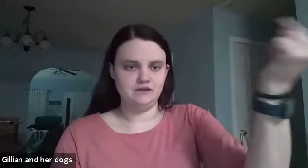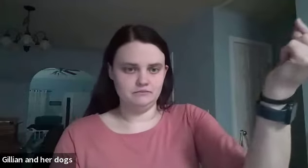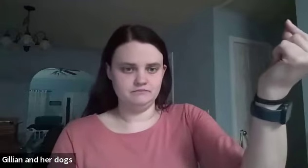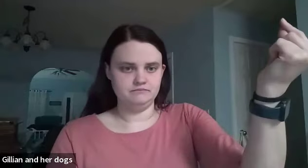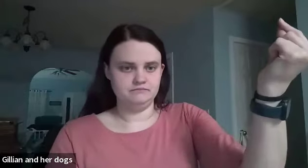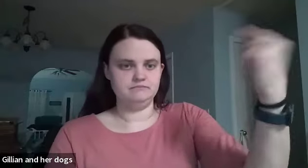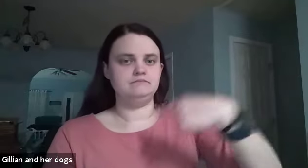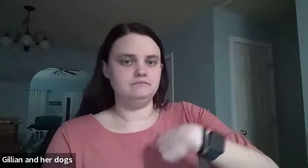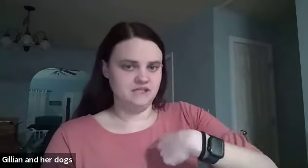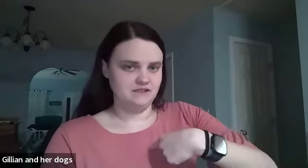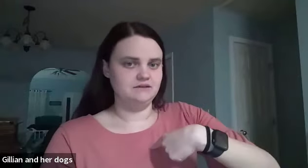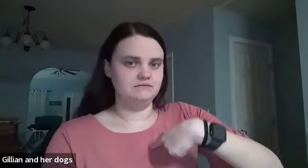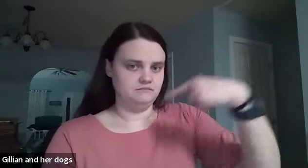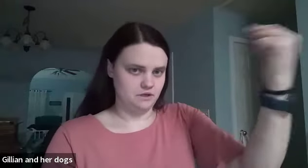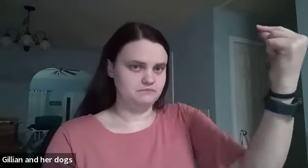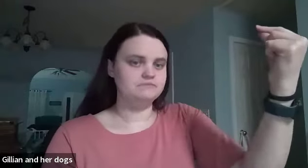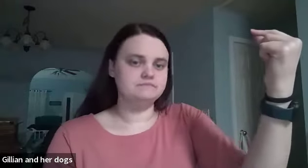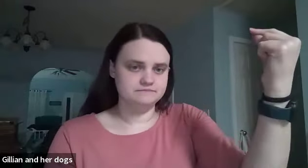go, me, go. Mm-hmm.